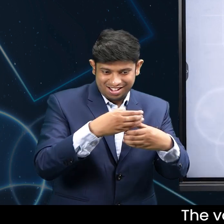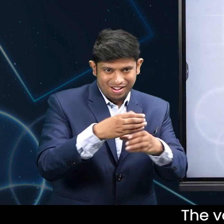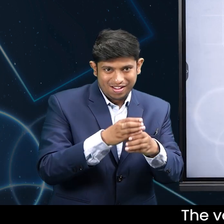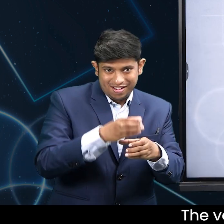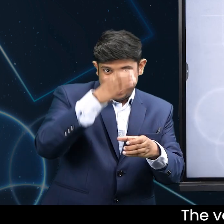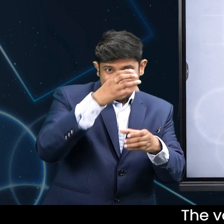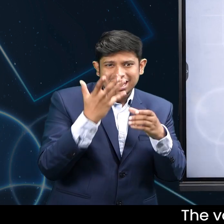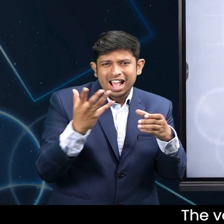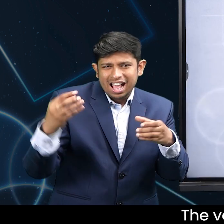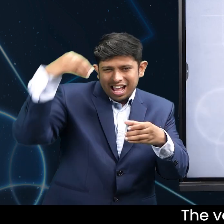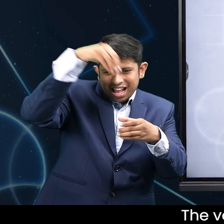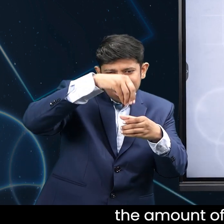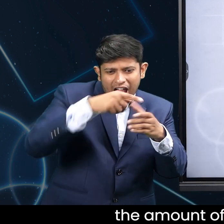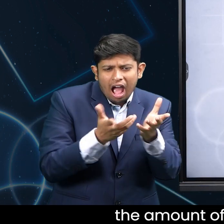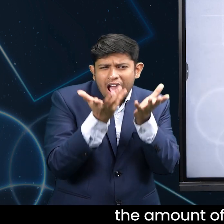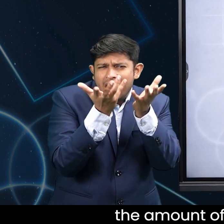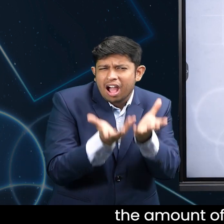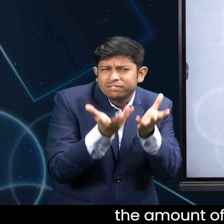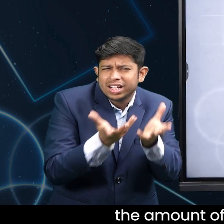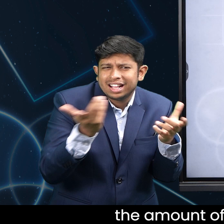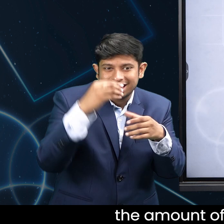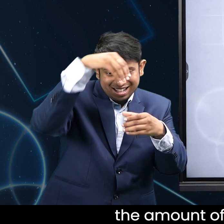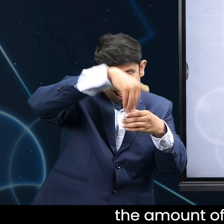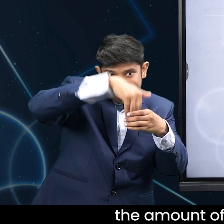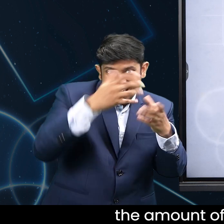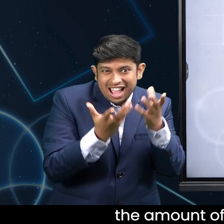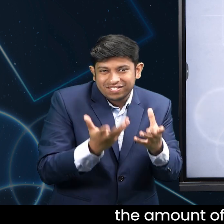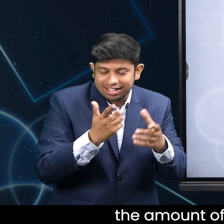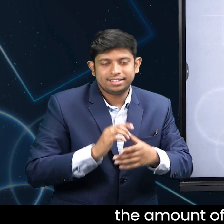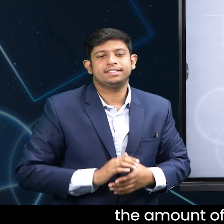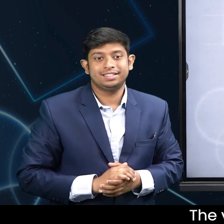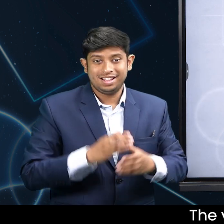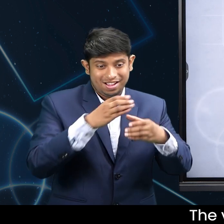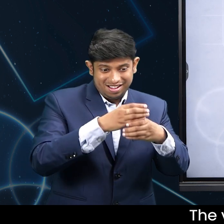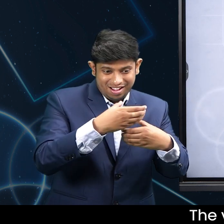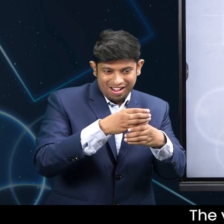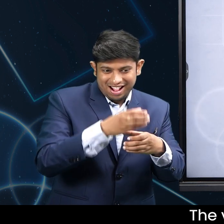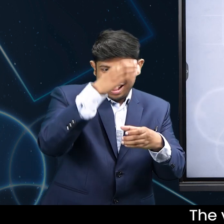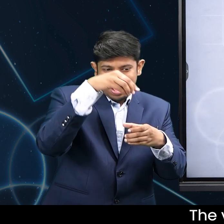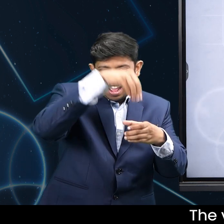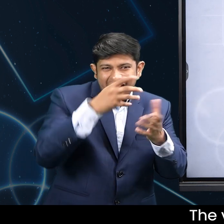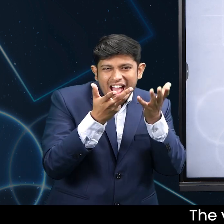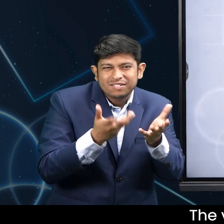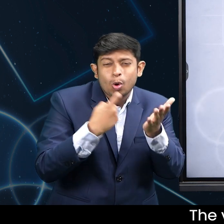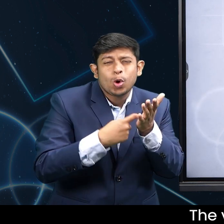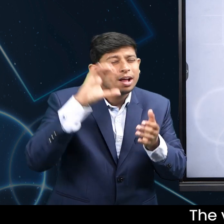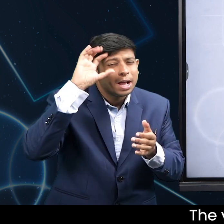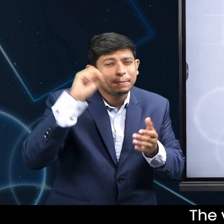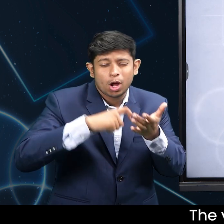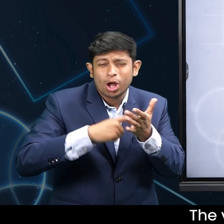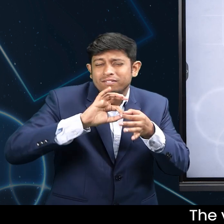The volume of a cylinder refers to the amount of space or capacity inside the shape. The volume of a cylinder is equal